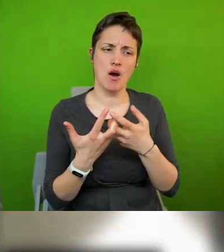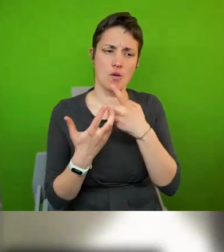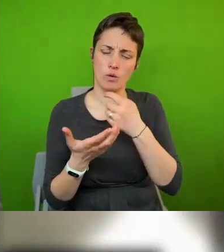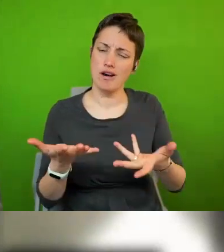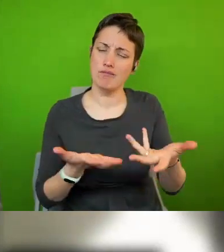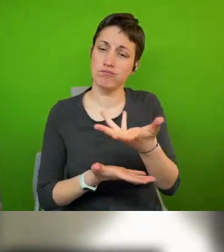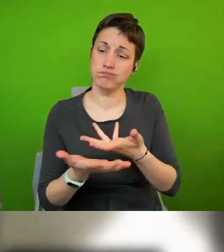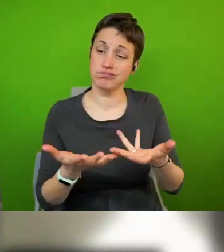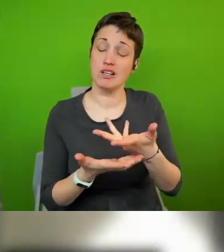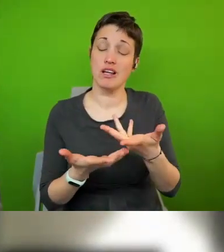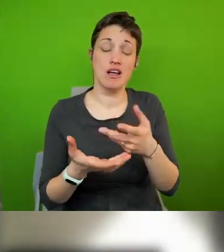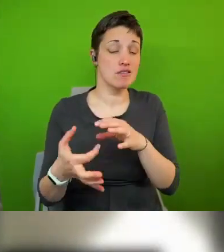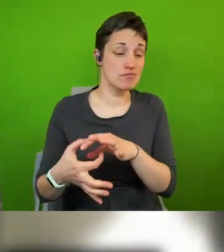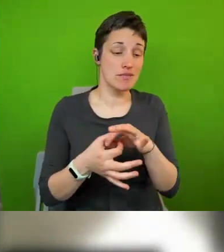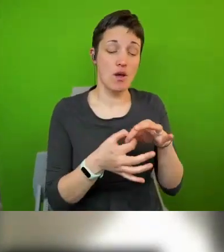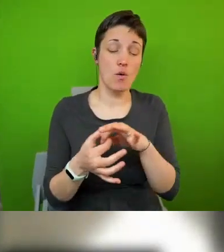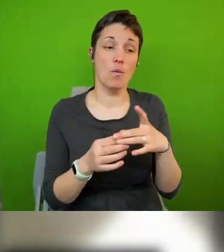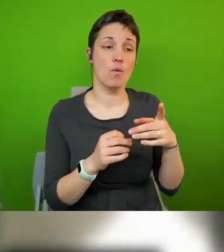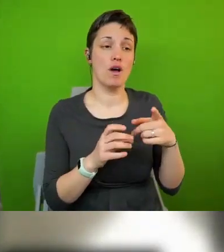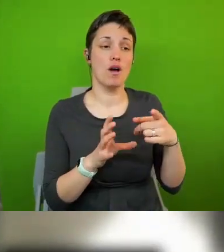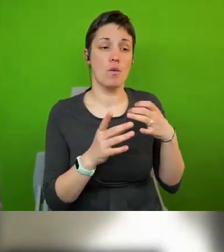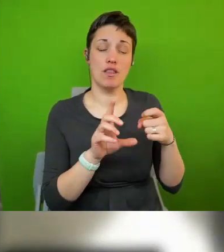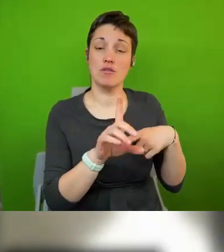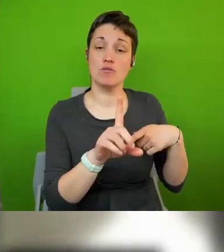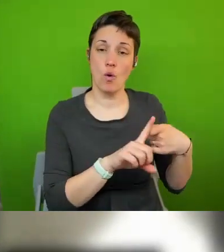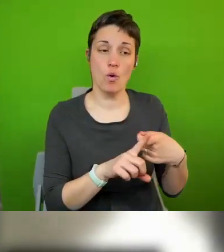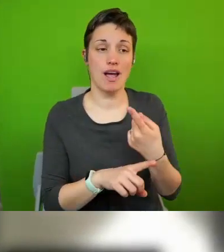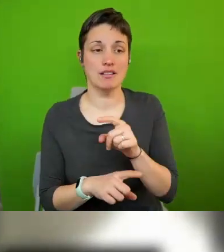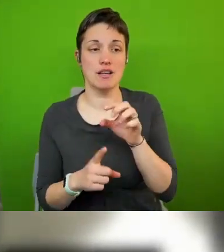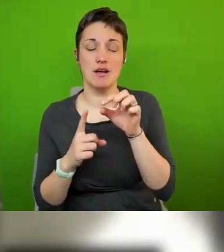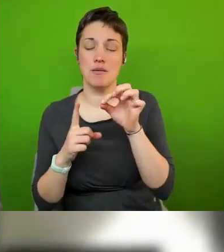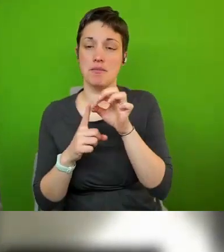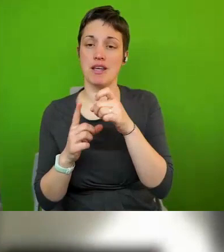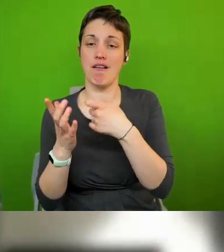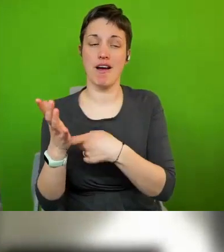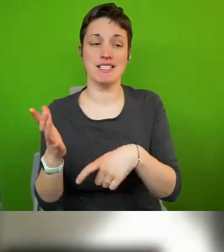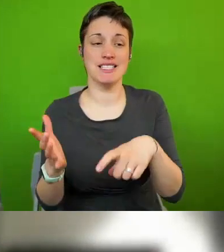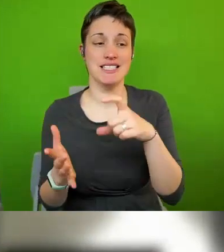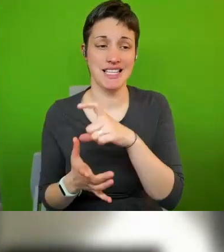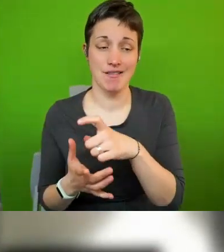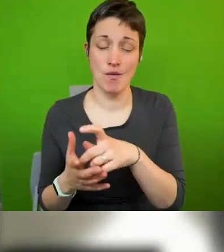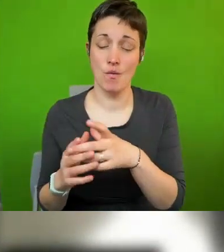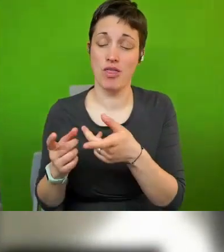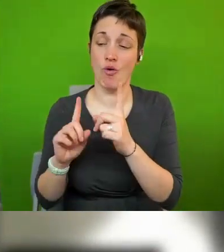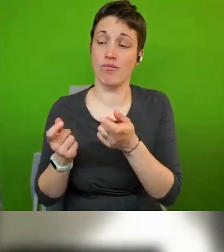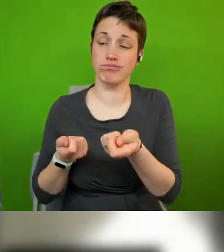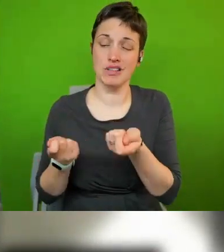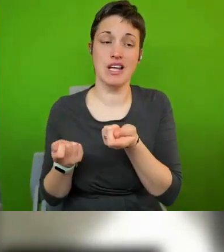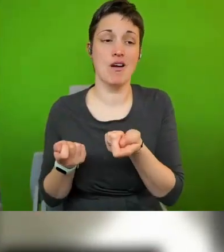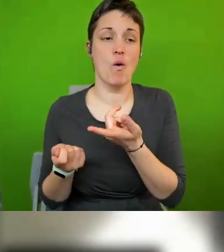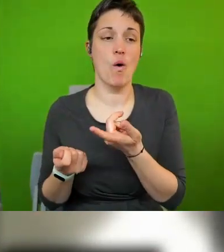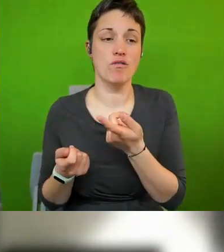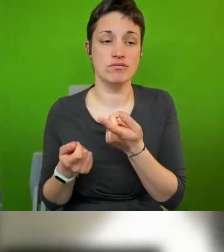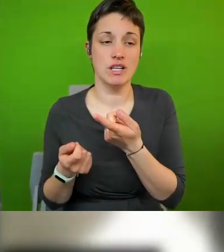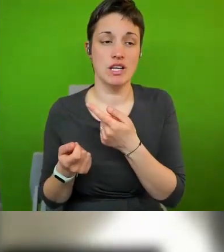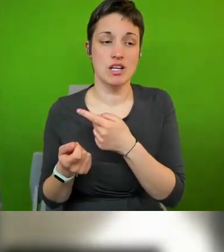the city of york and the people republic of china's cities under the rule of chinese communist party which is violating human